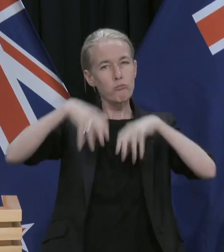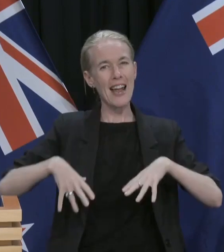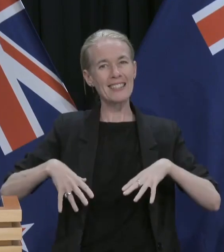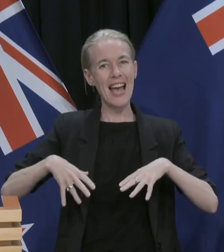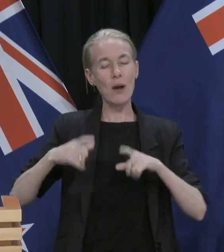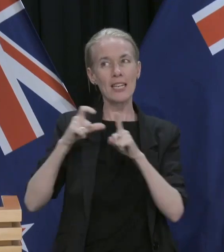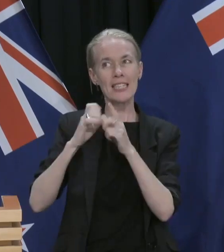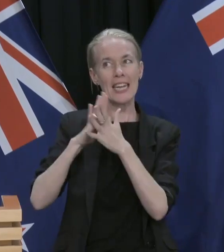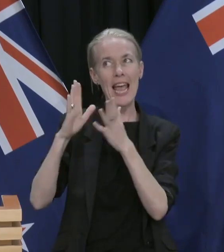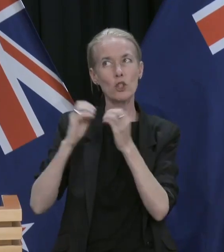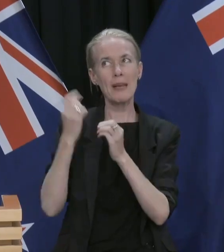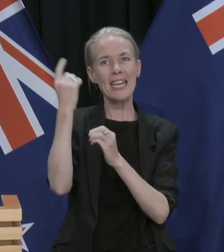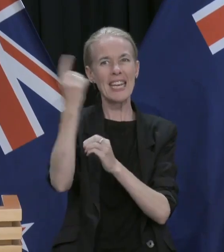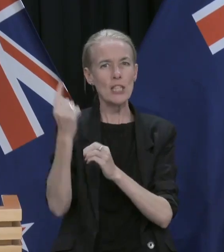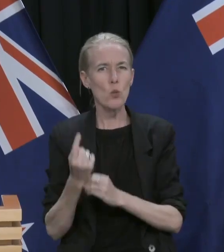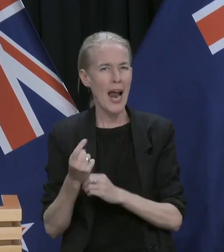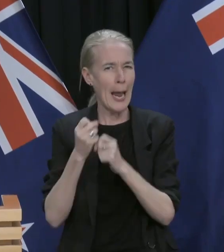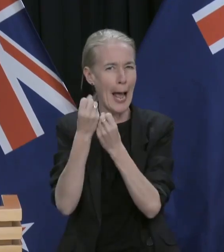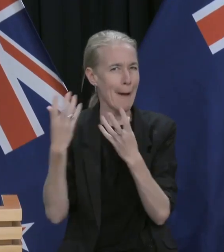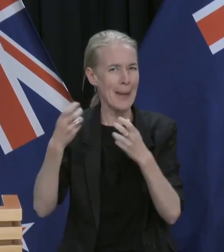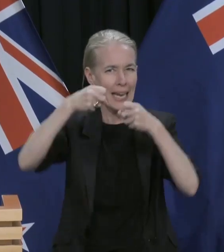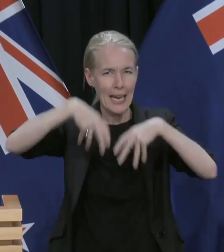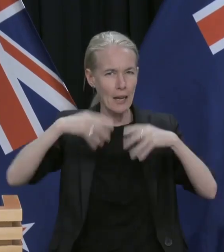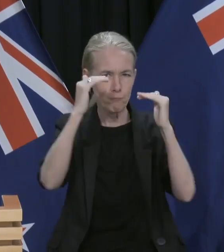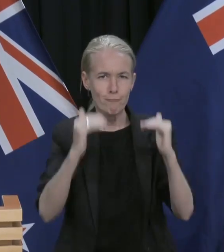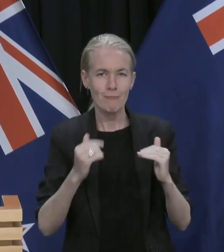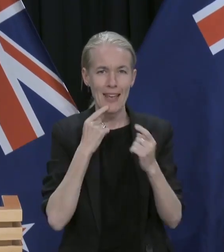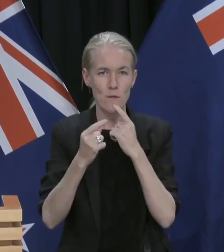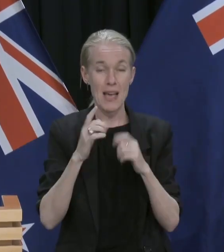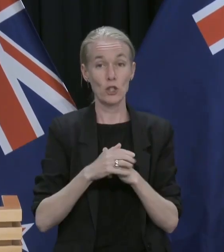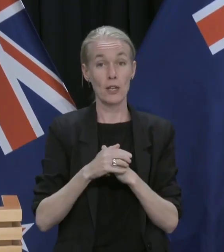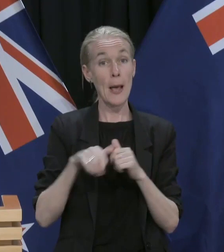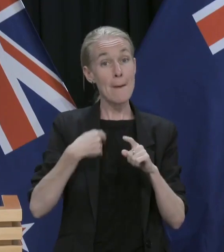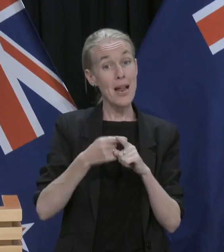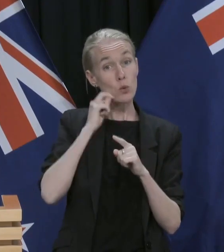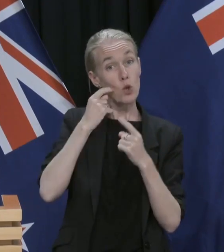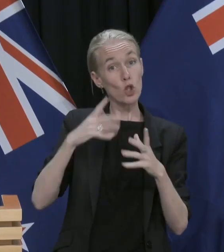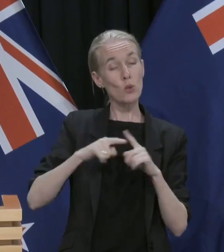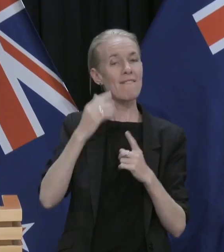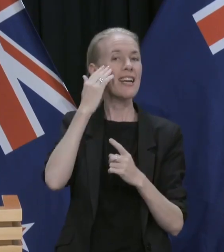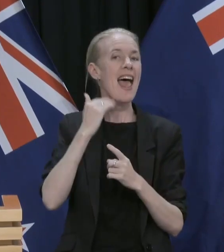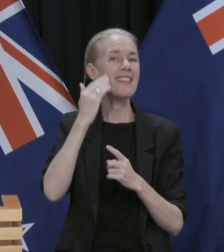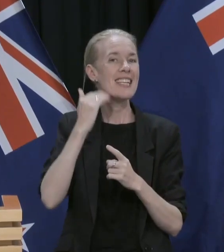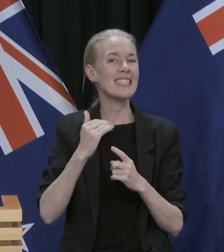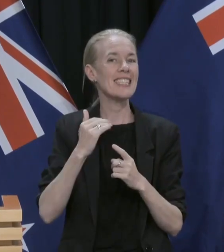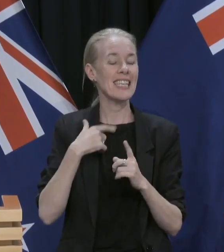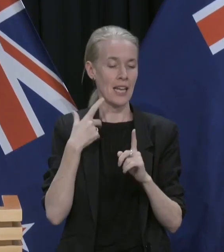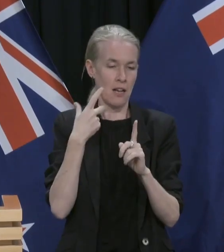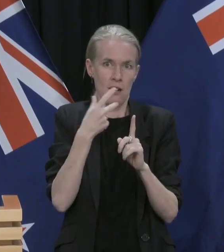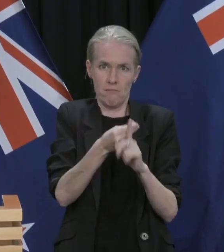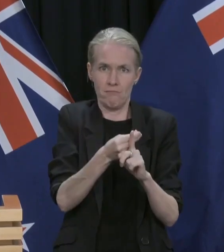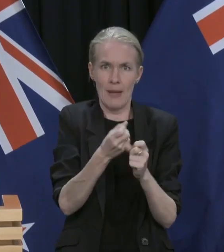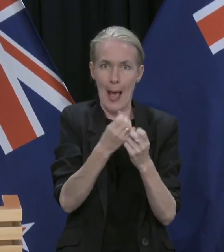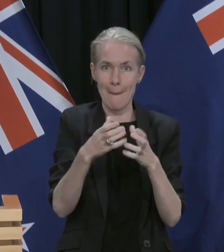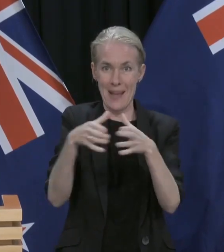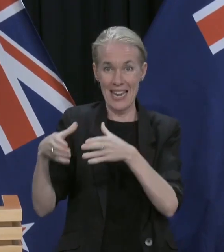and vaccinations delivered by ethnicity. We are also reporting on adverse reactions following